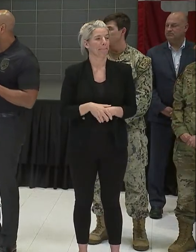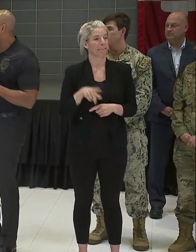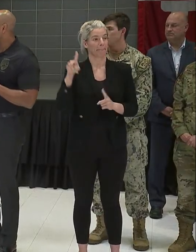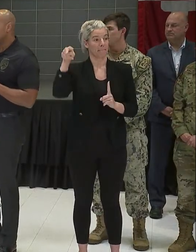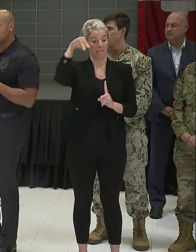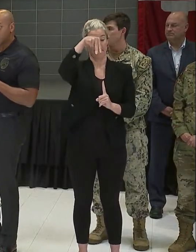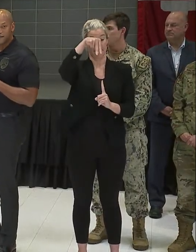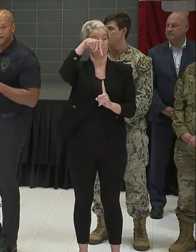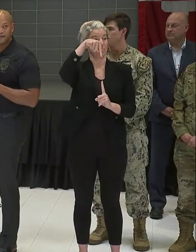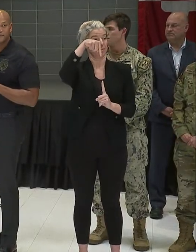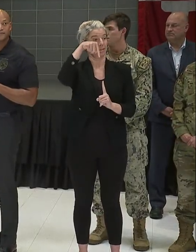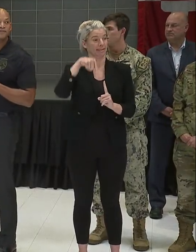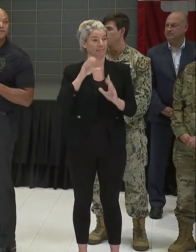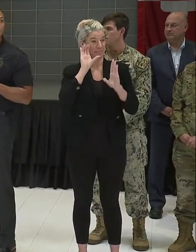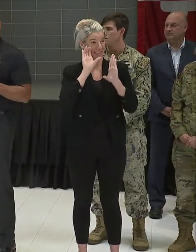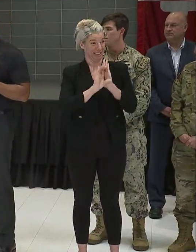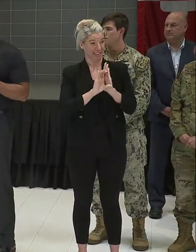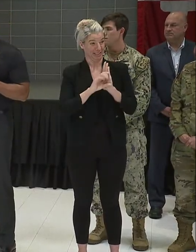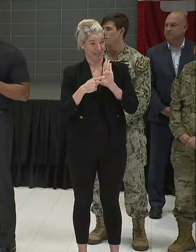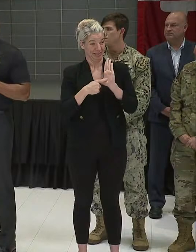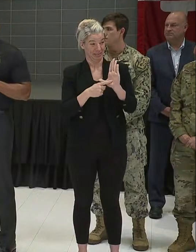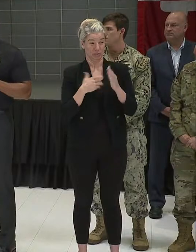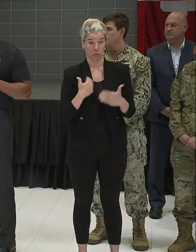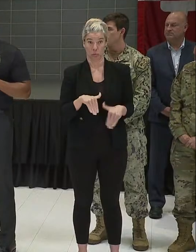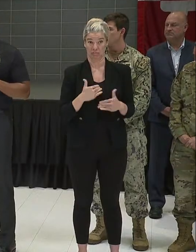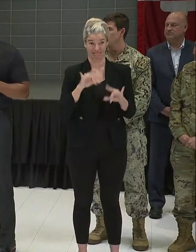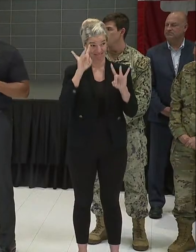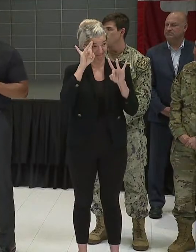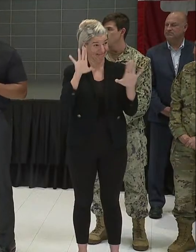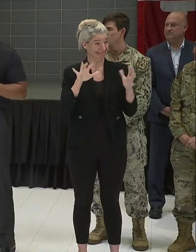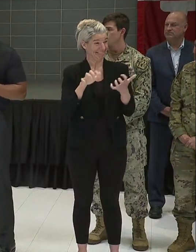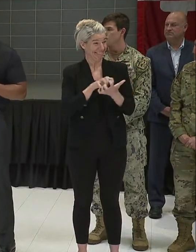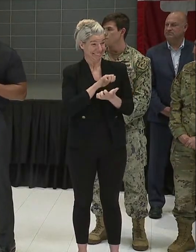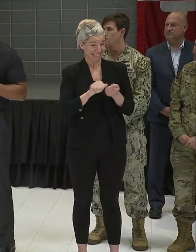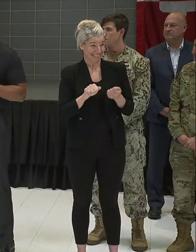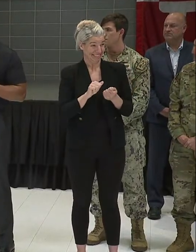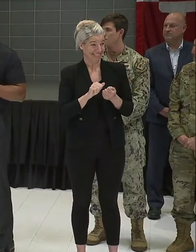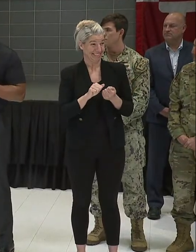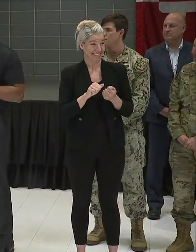this image is breathtaking, because this is